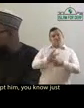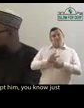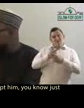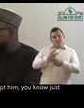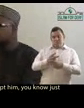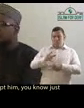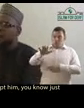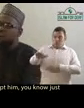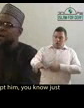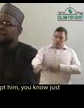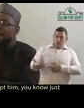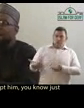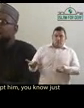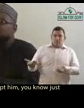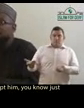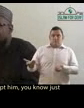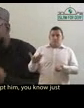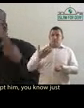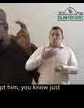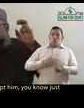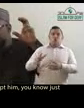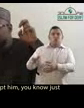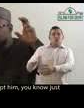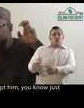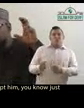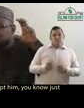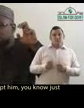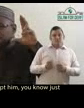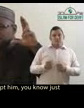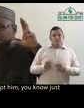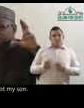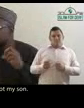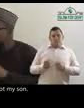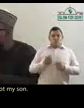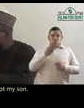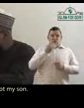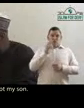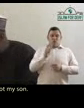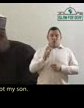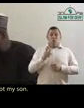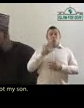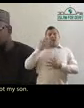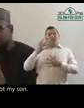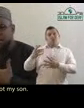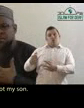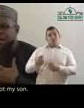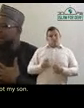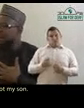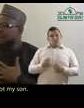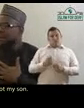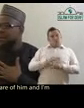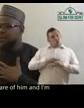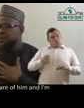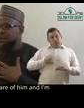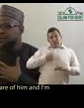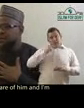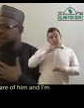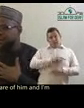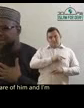a child, I want to adopt him. You know, just using the term. But when I adopt him, he's not my